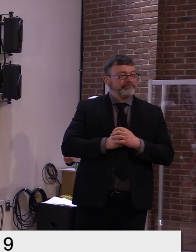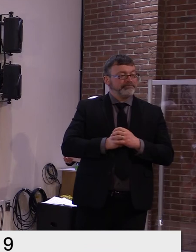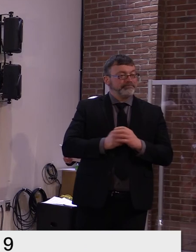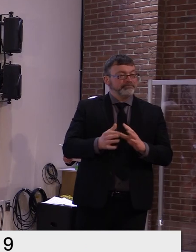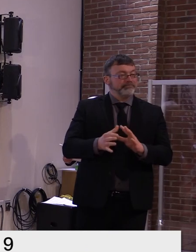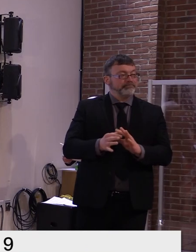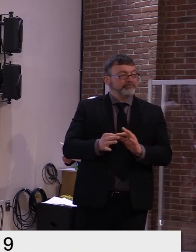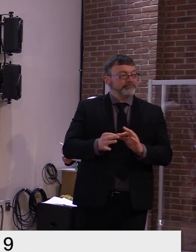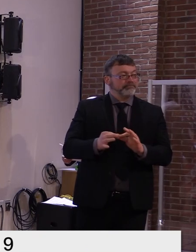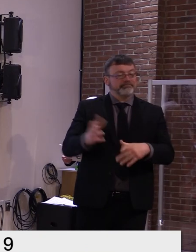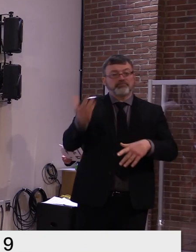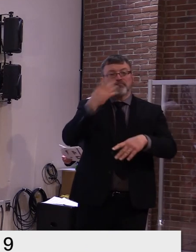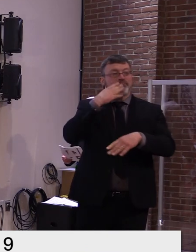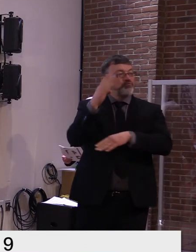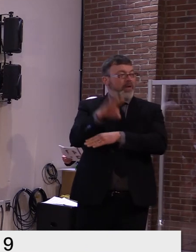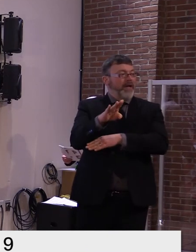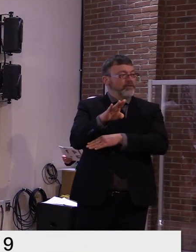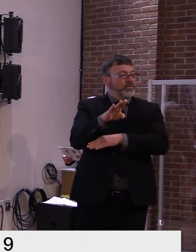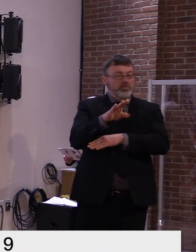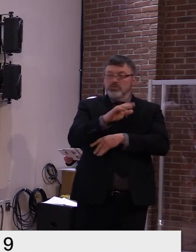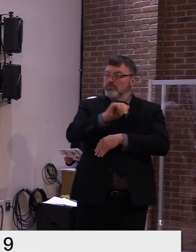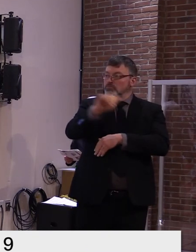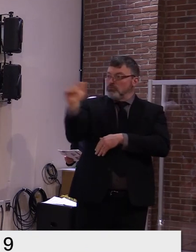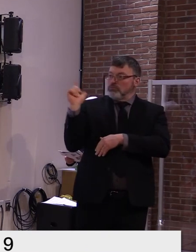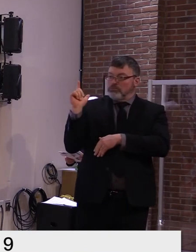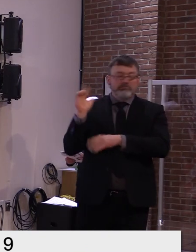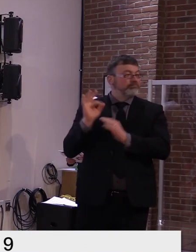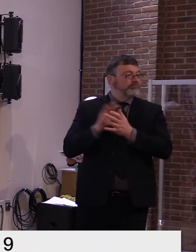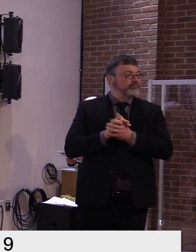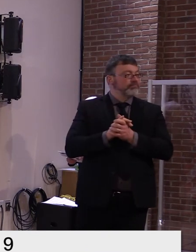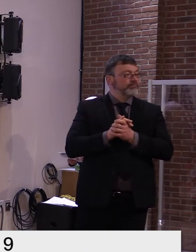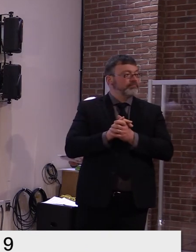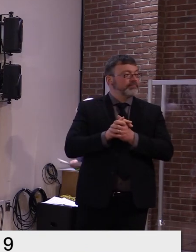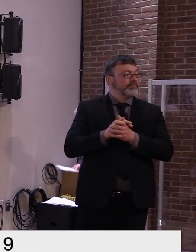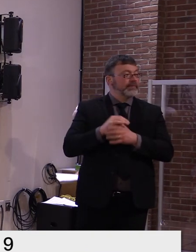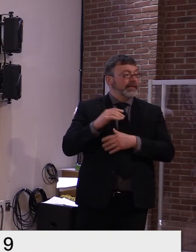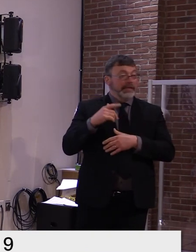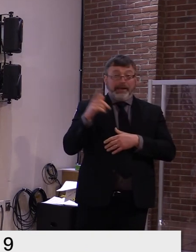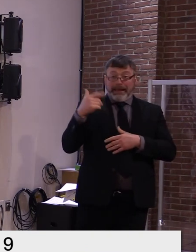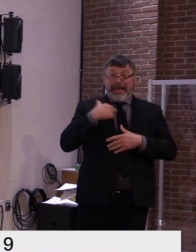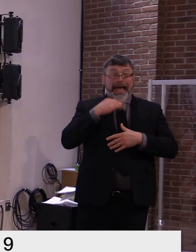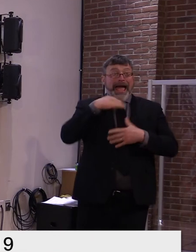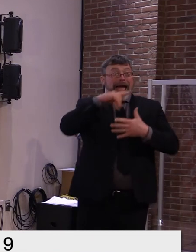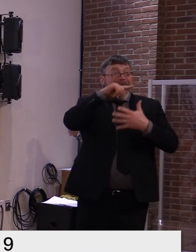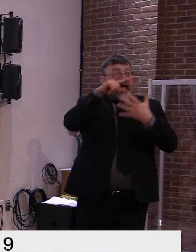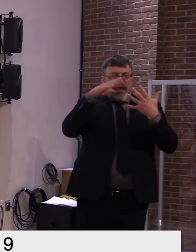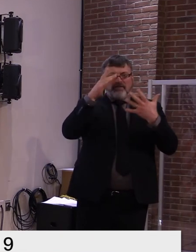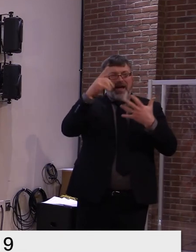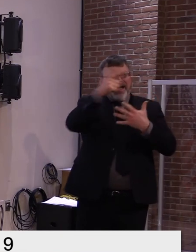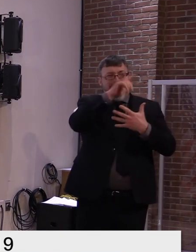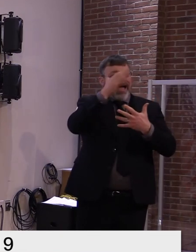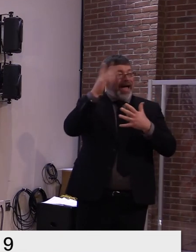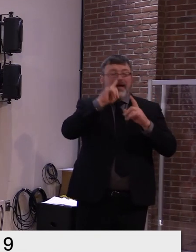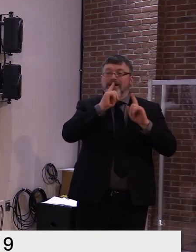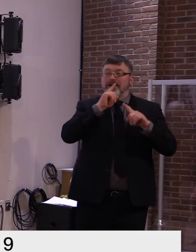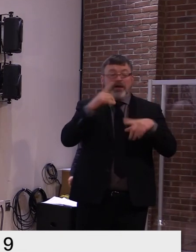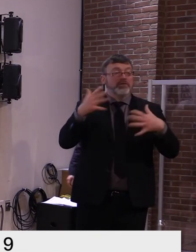Good afternoon, everyone. All of my questions have been addressed for today, so thank you. Thank you,